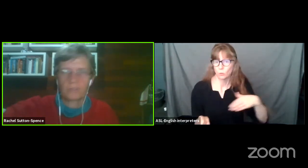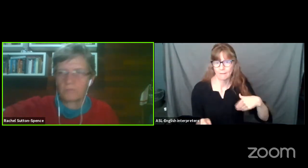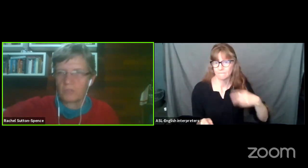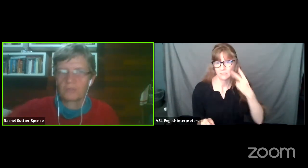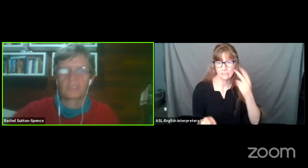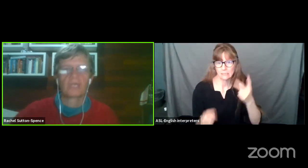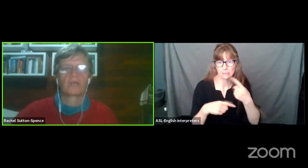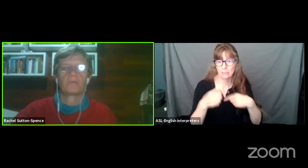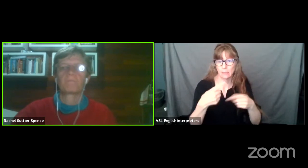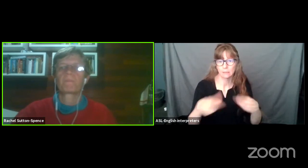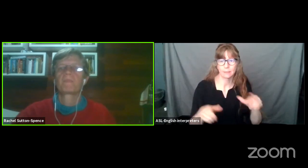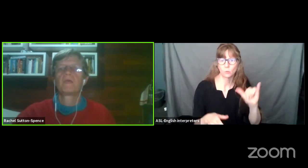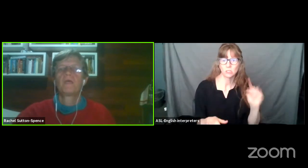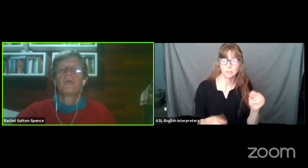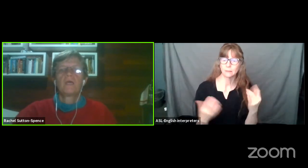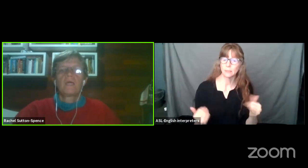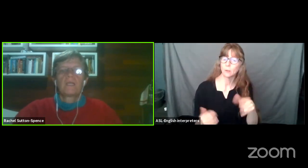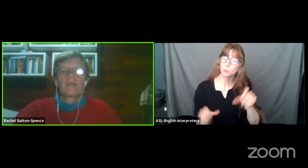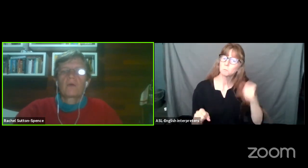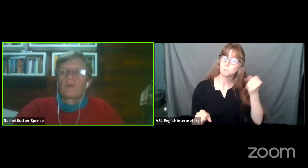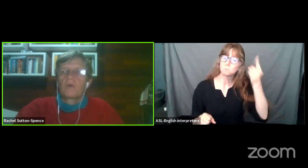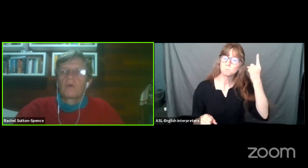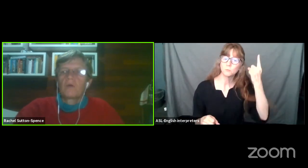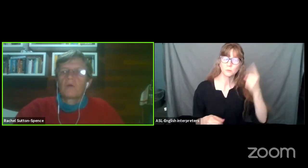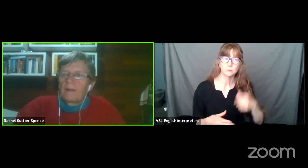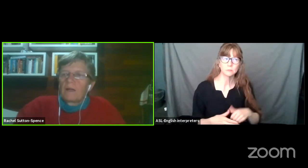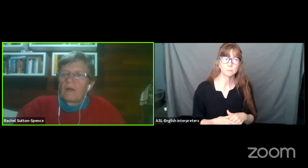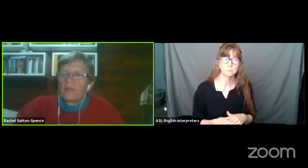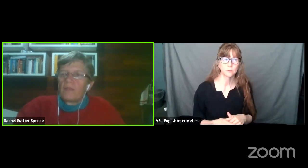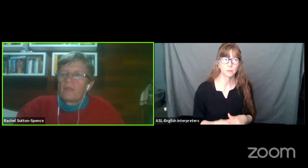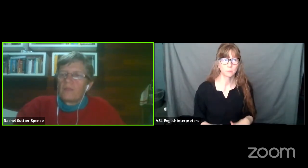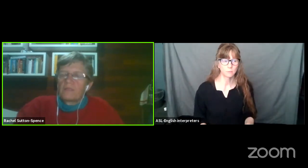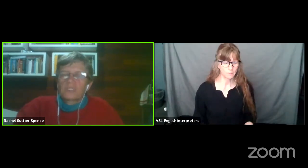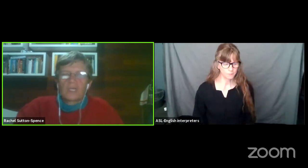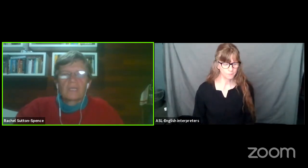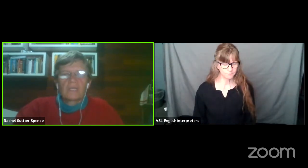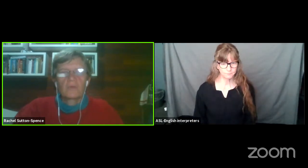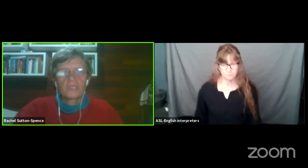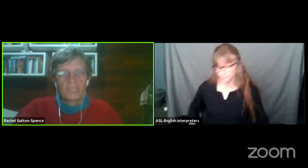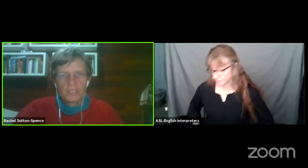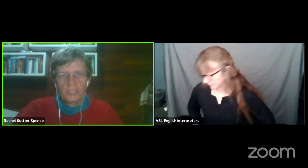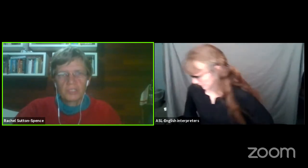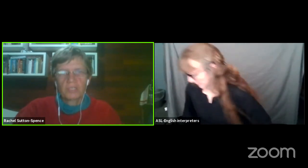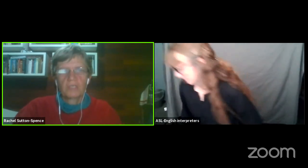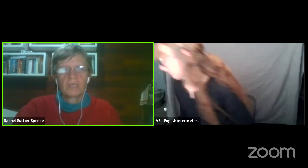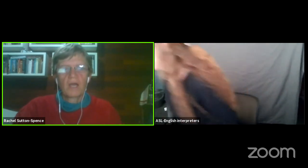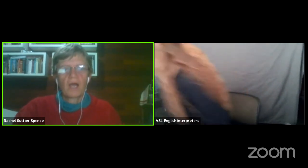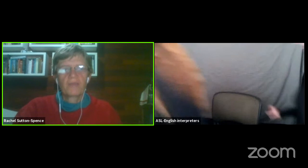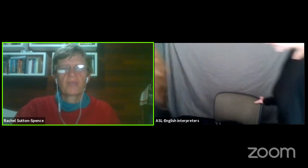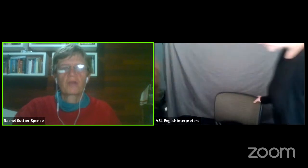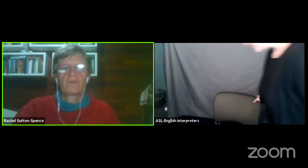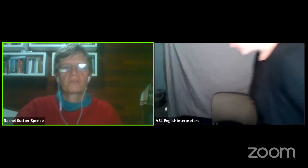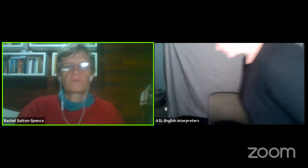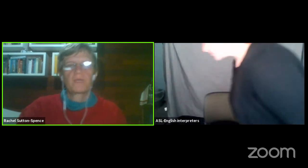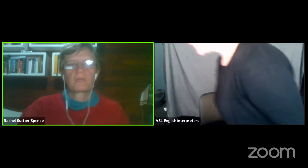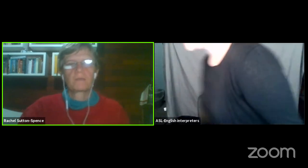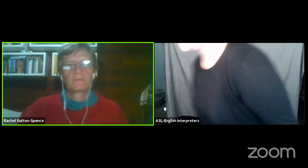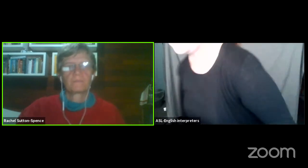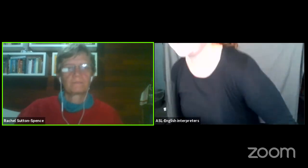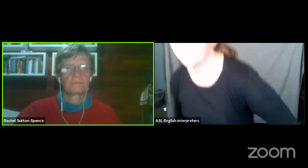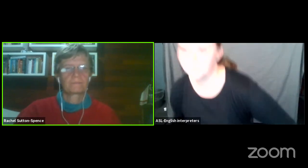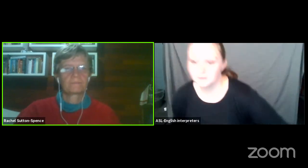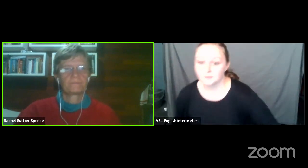you can take home. Now, sign language literature I think of as